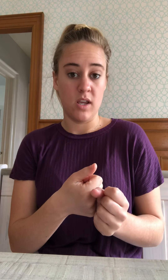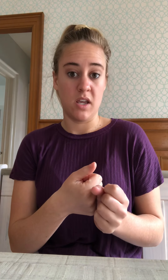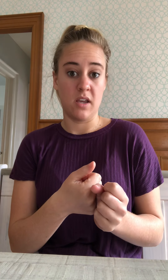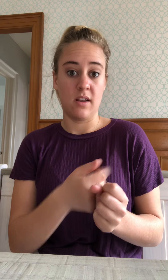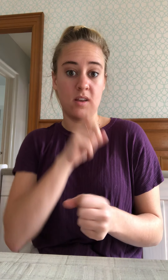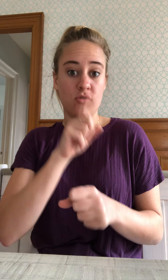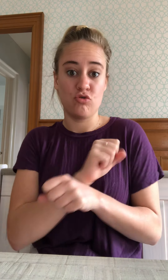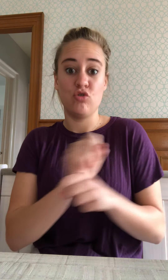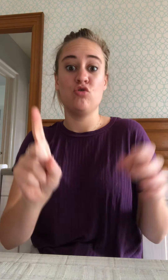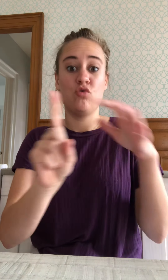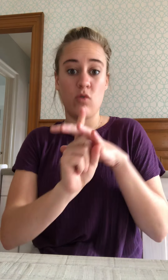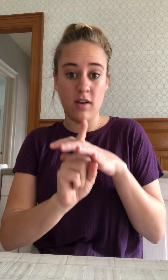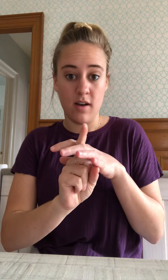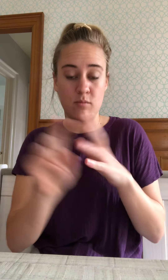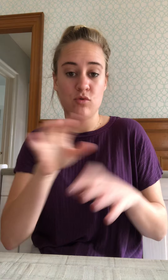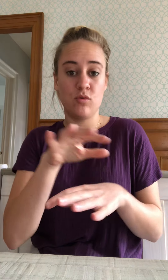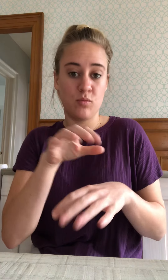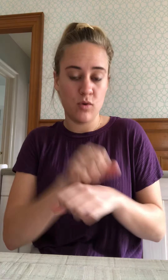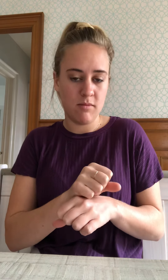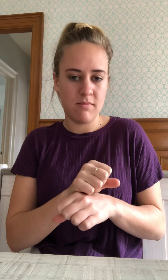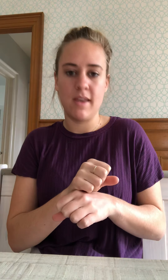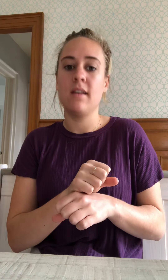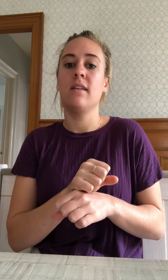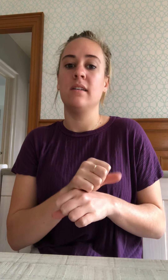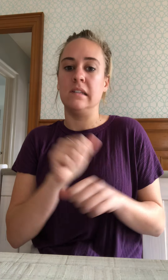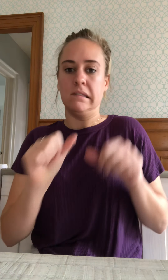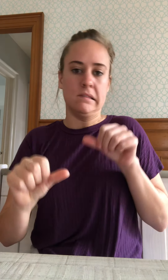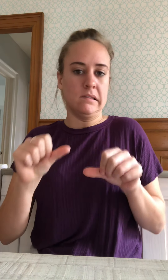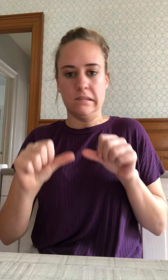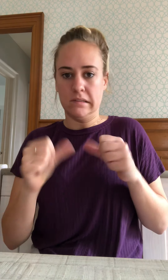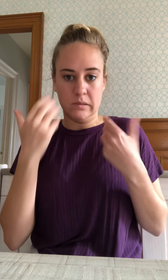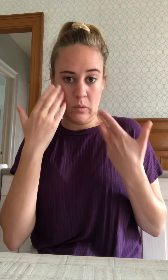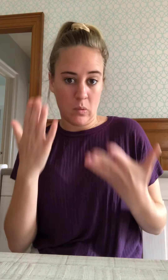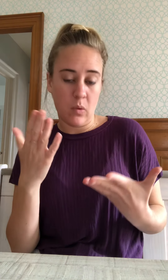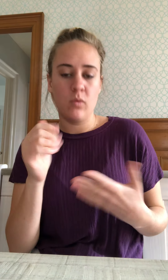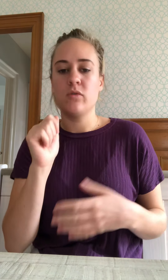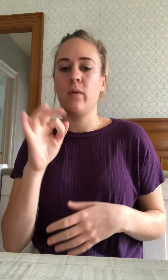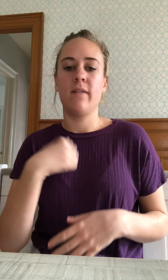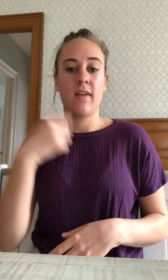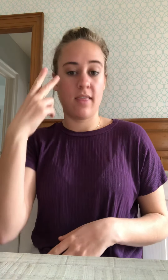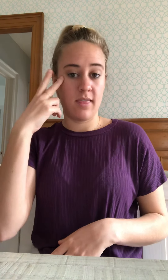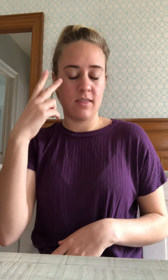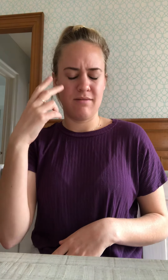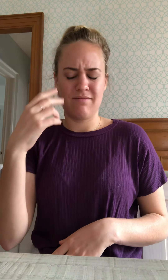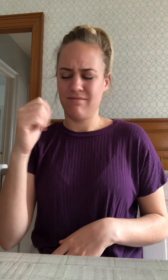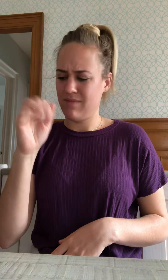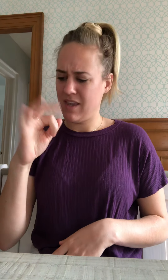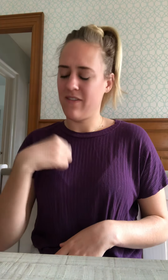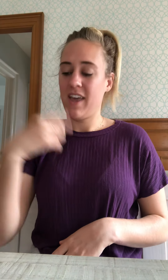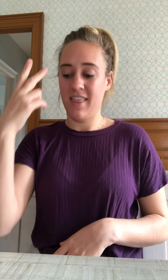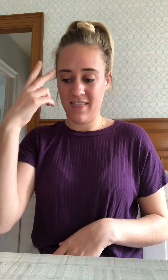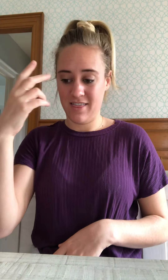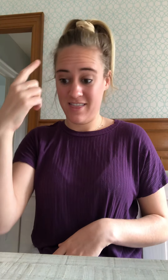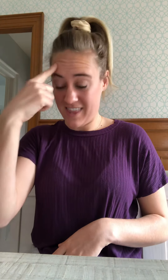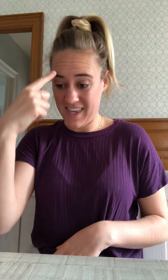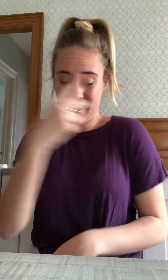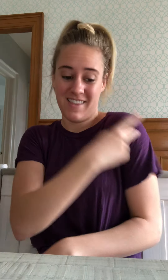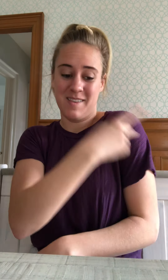think a patient is going to disappear for longer than a month, I'll do this. I take impressions